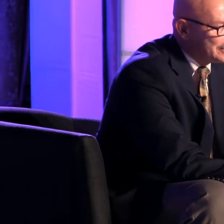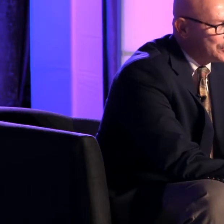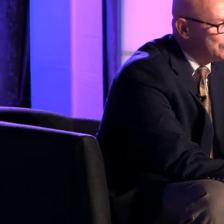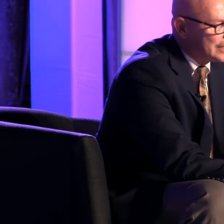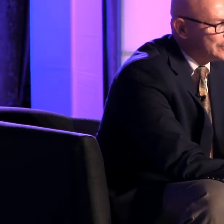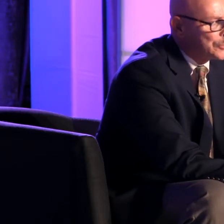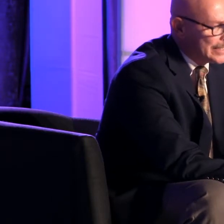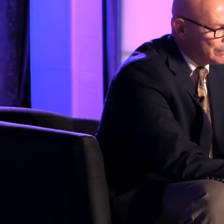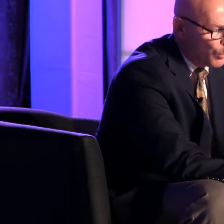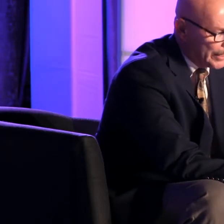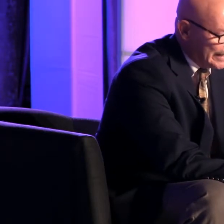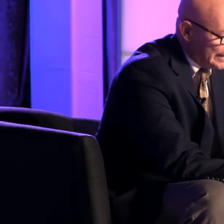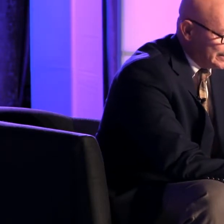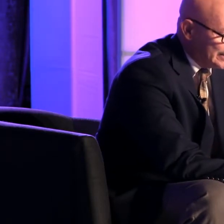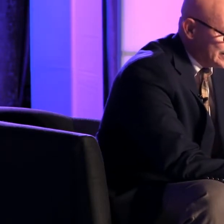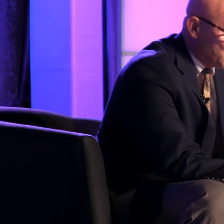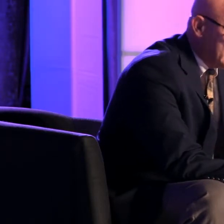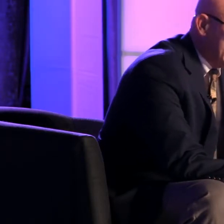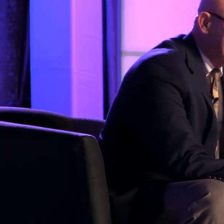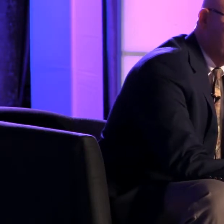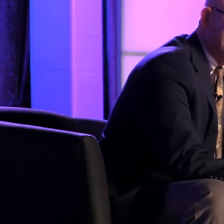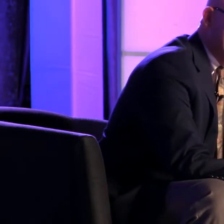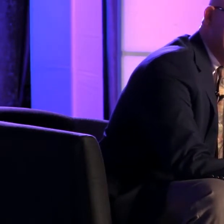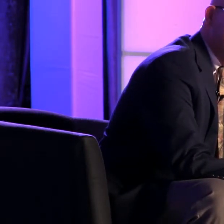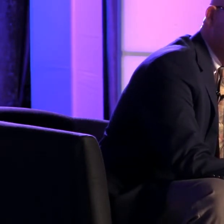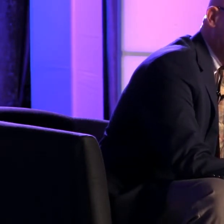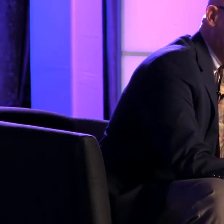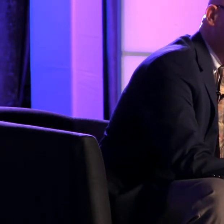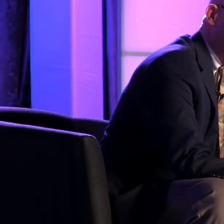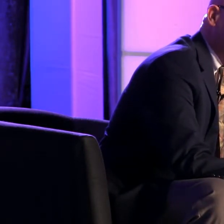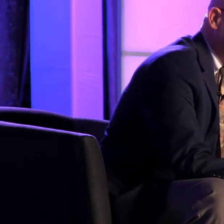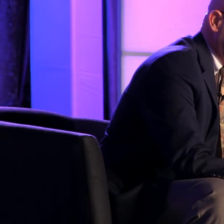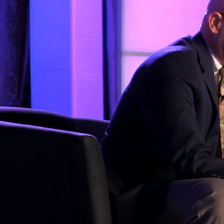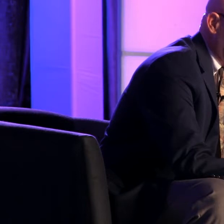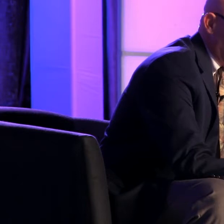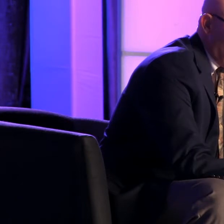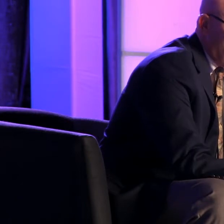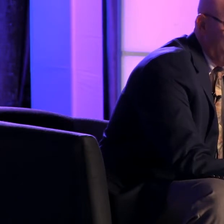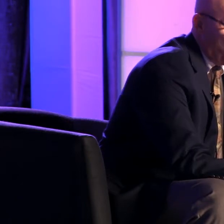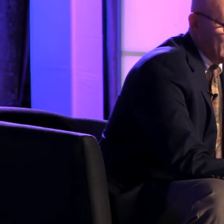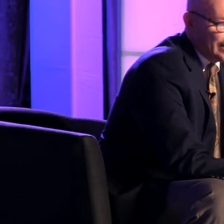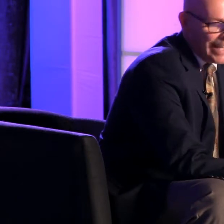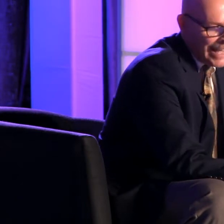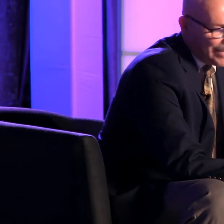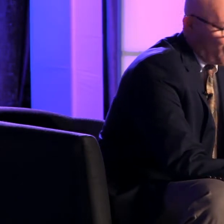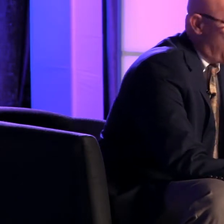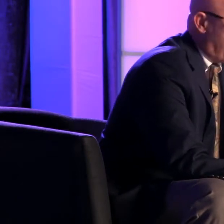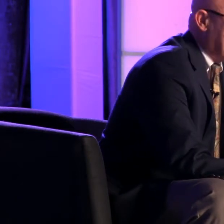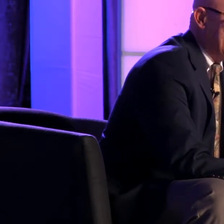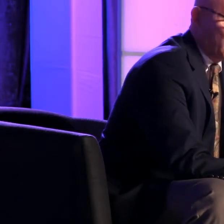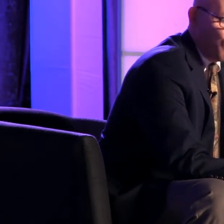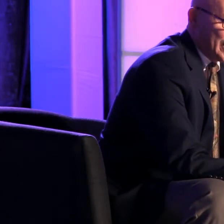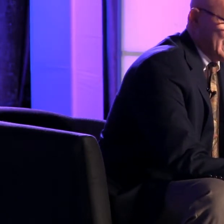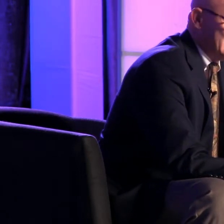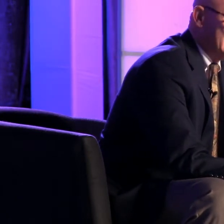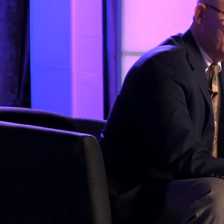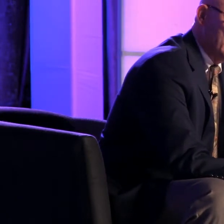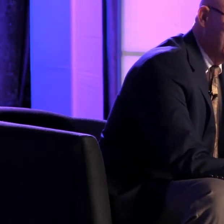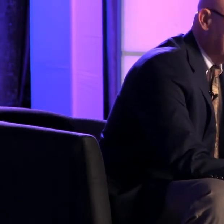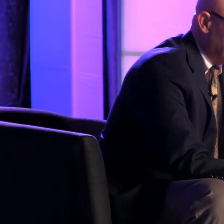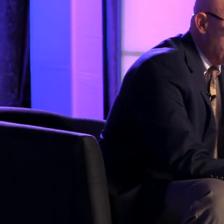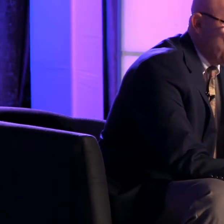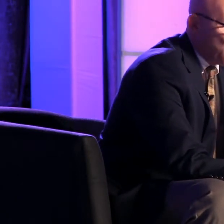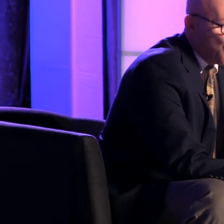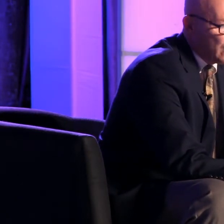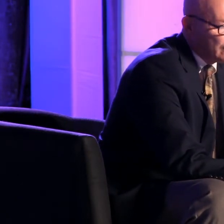Together to Tuesday morning, we'll hear Angelique Joe, and on our way